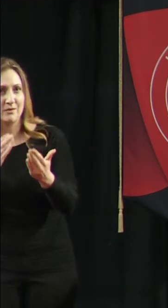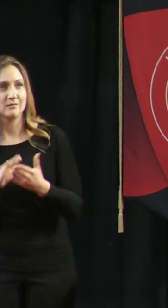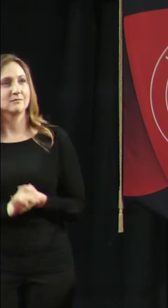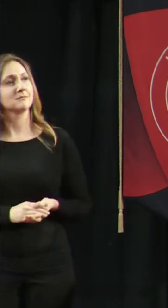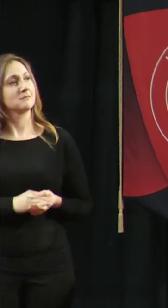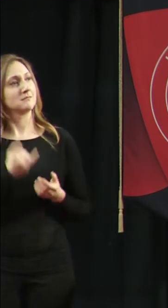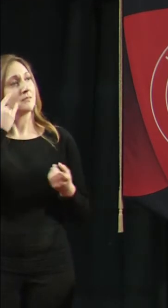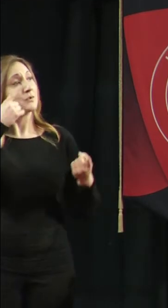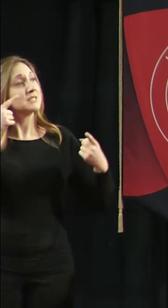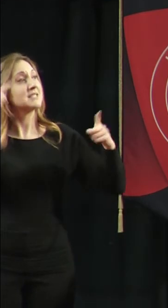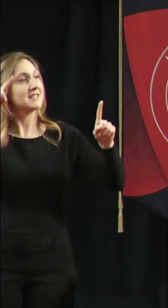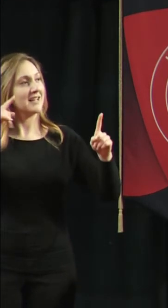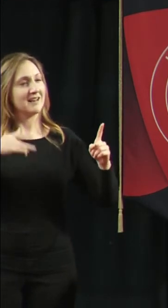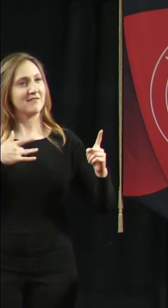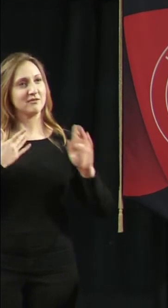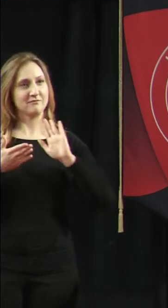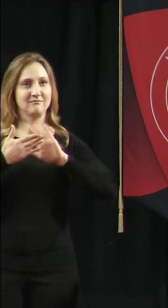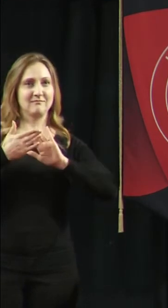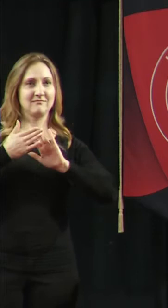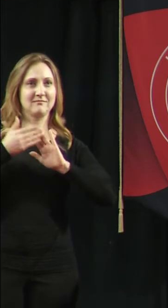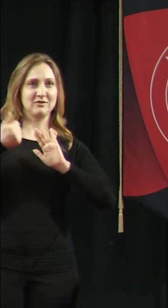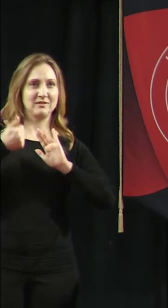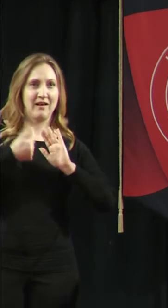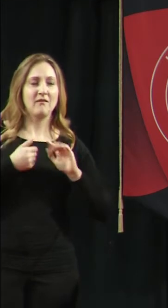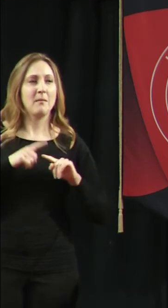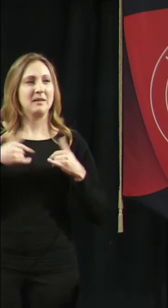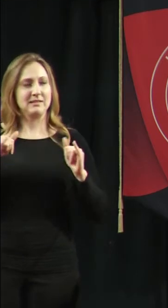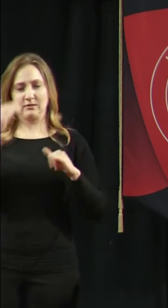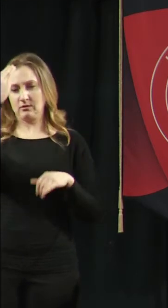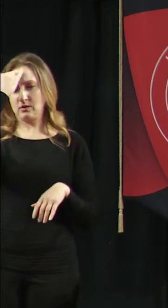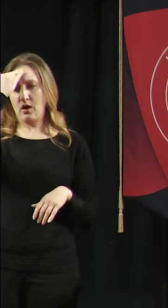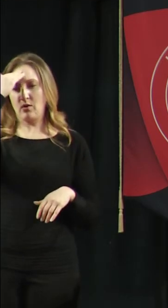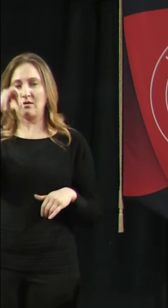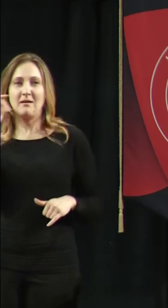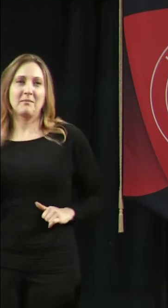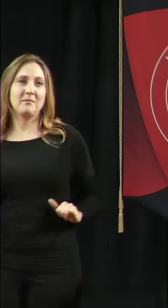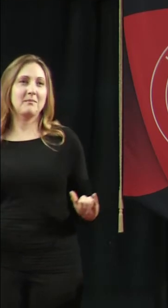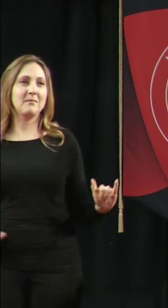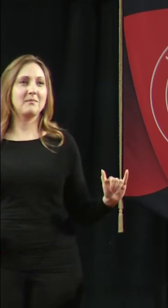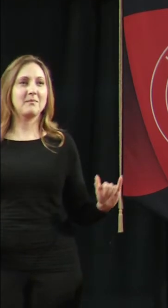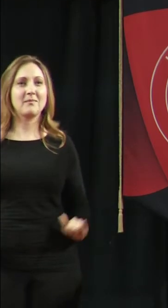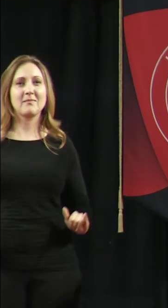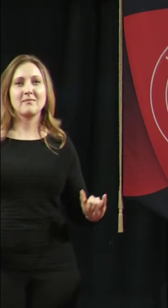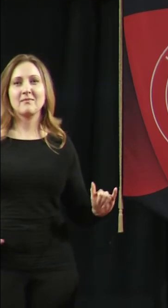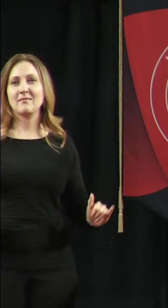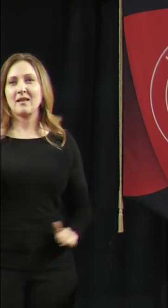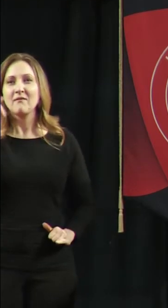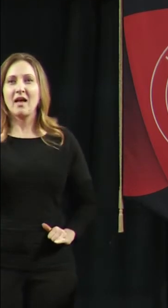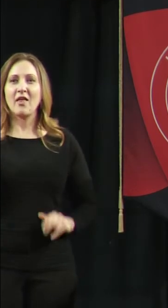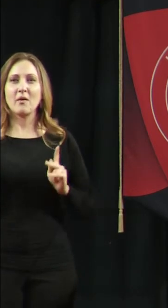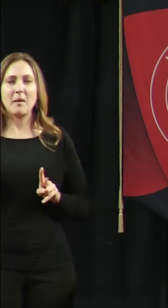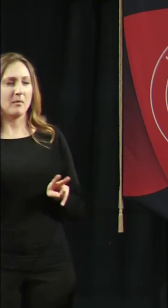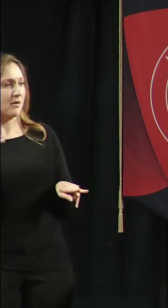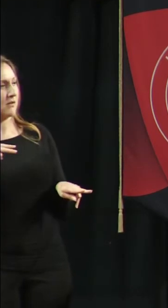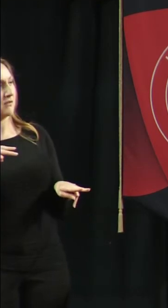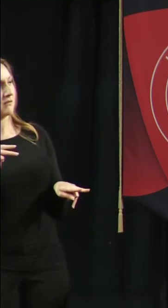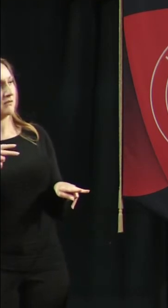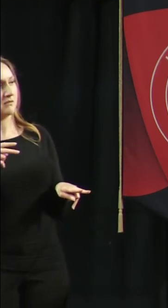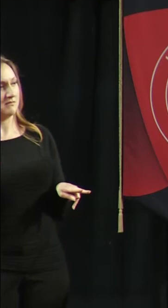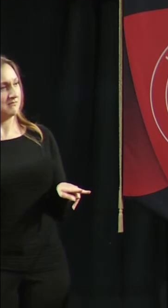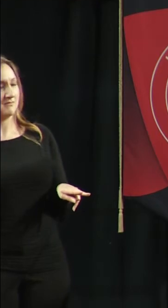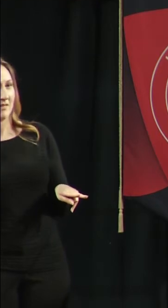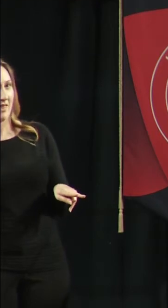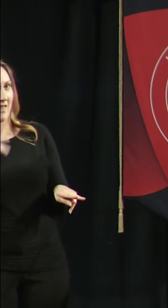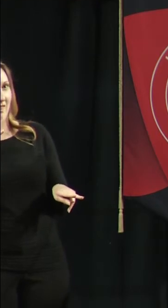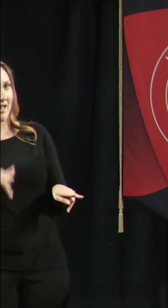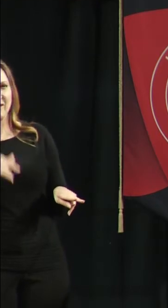your successes, but be conscientious enough not to flaunt your successes in the faces of others who may not be as fortunate.